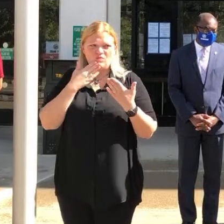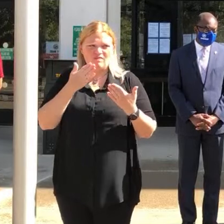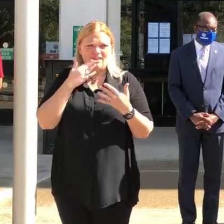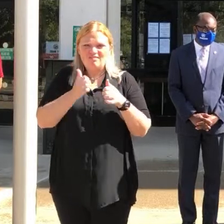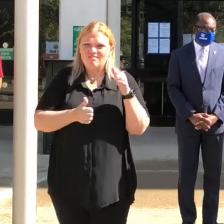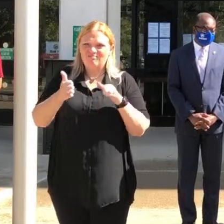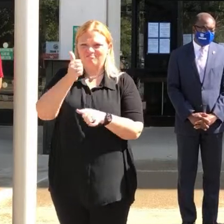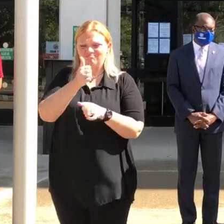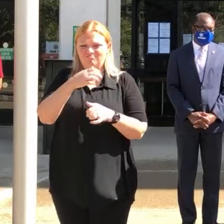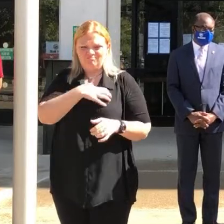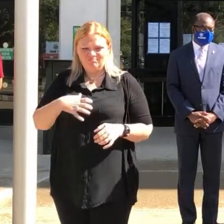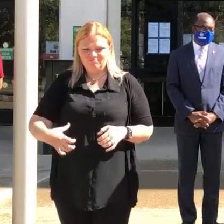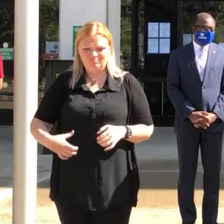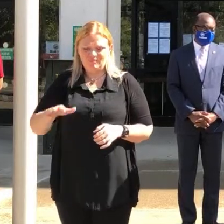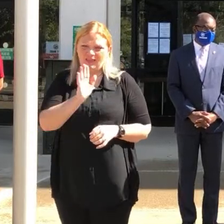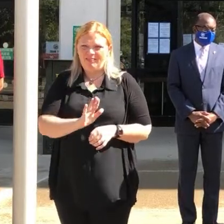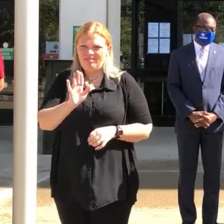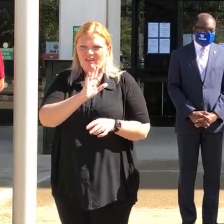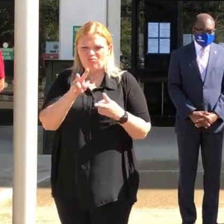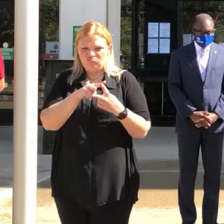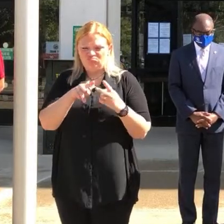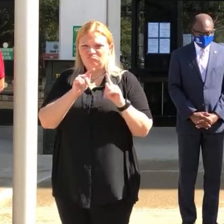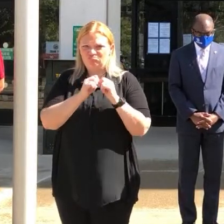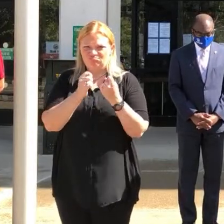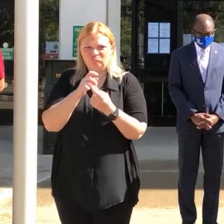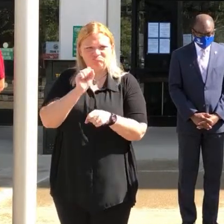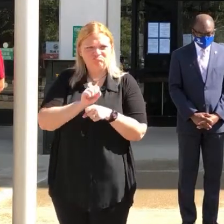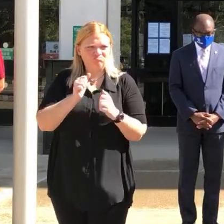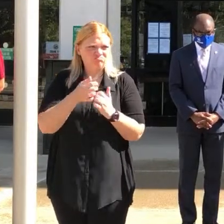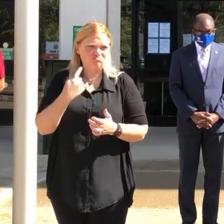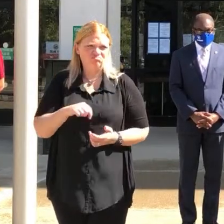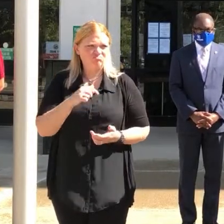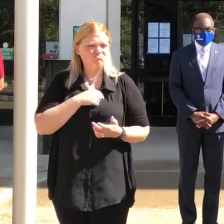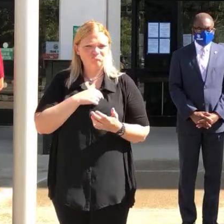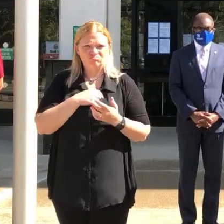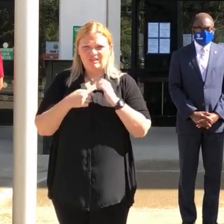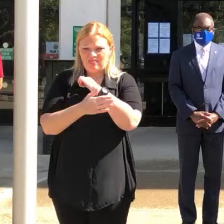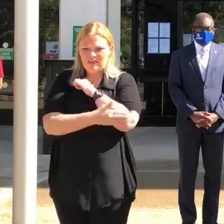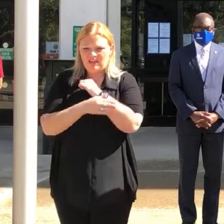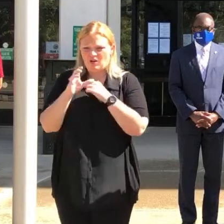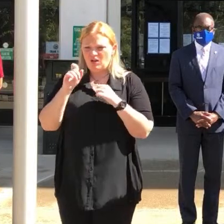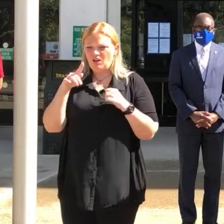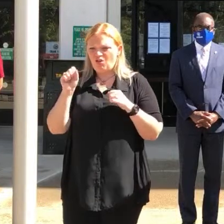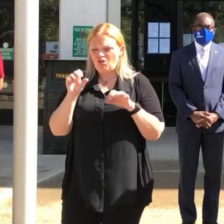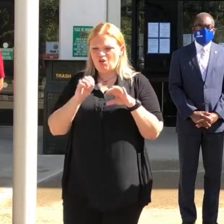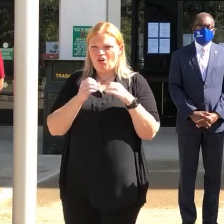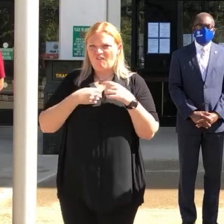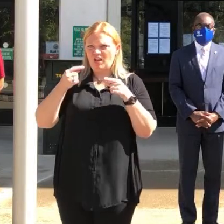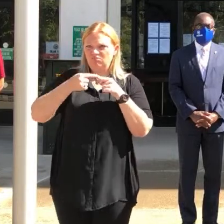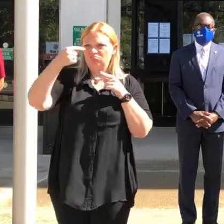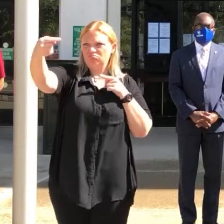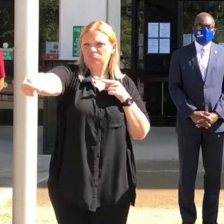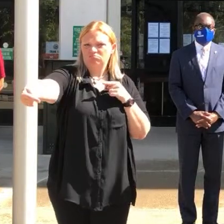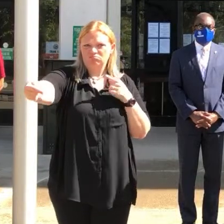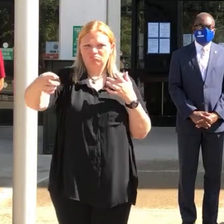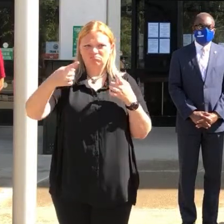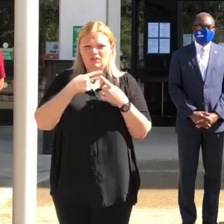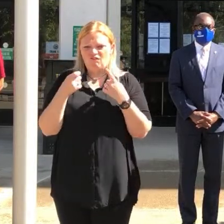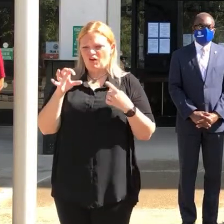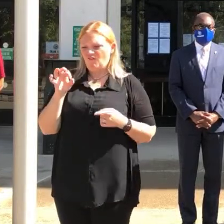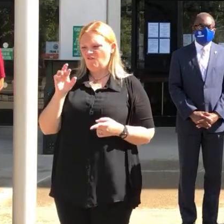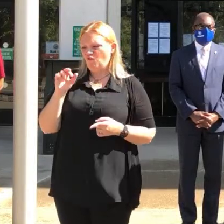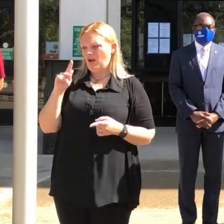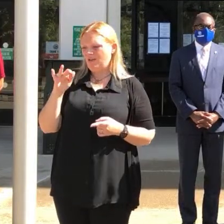county executive, the mayor, and their teams working with us. The county clerk's office across the street from